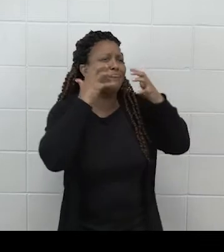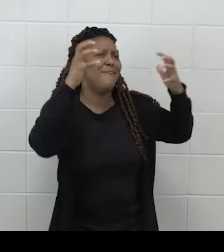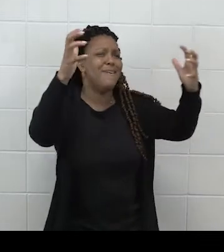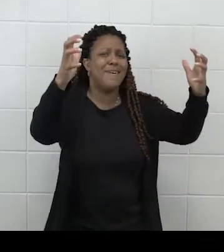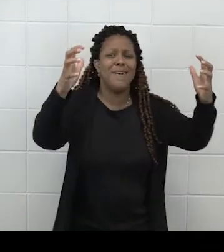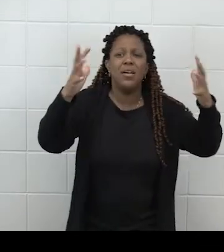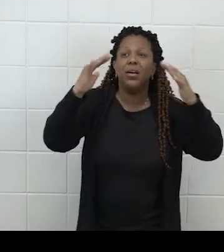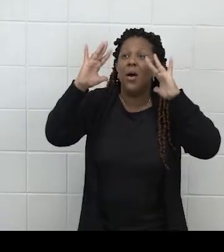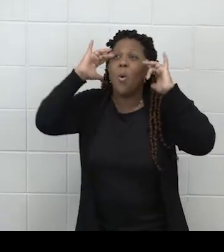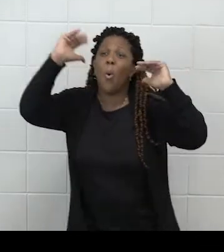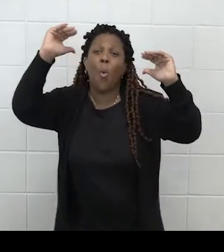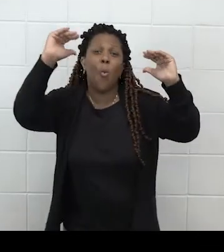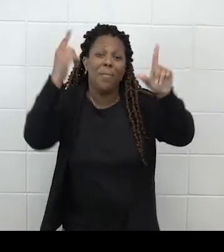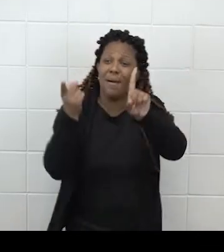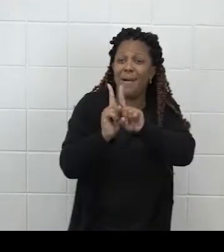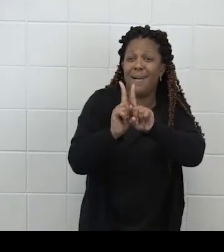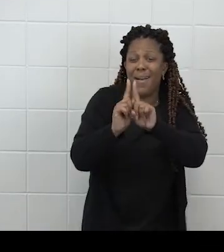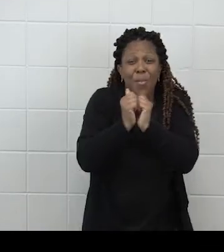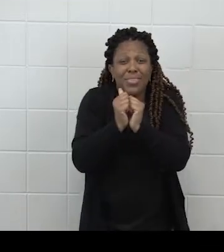to me,